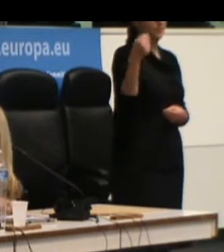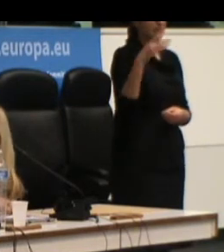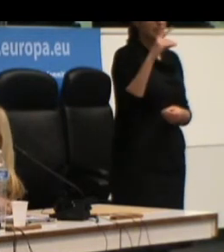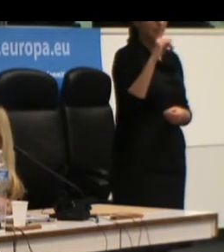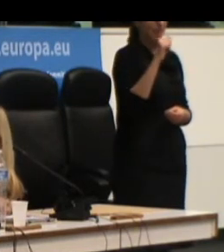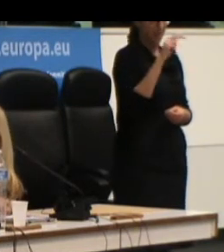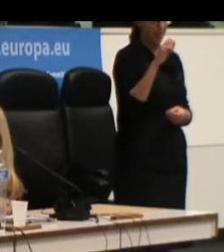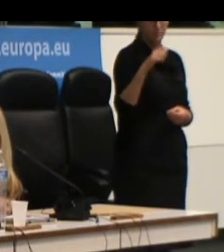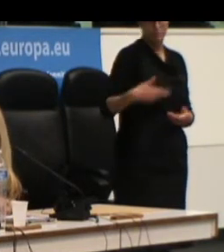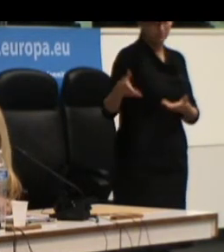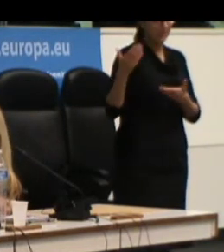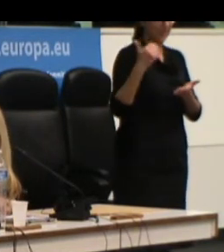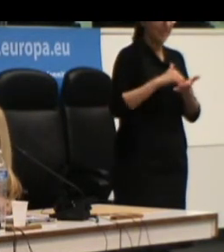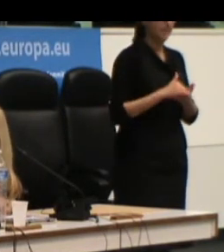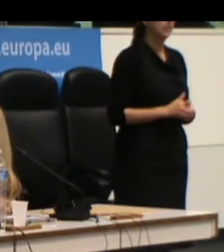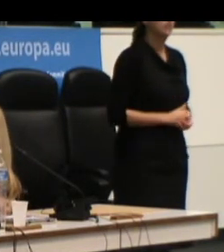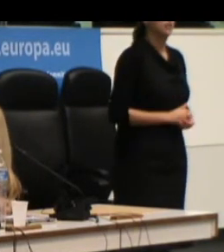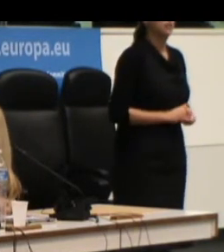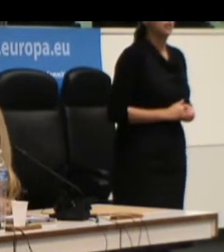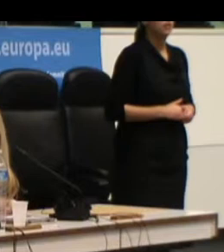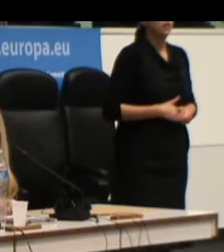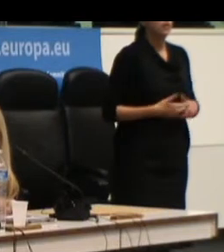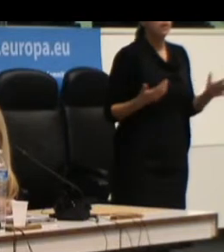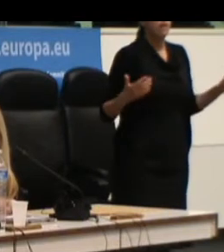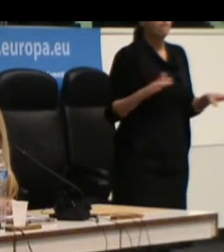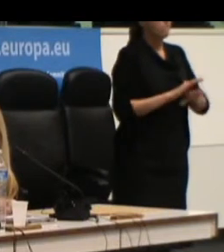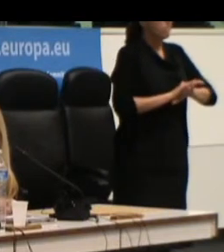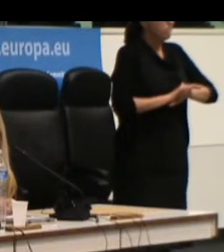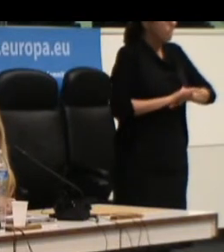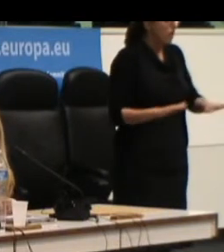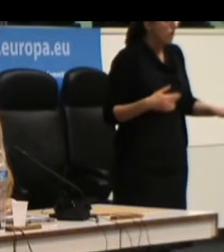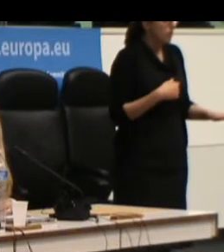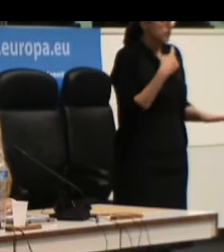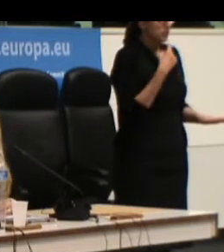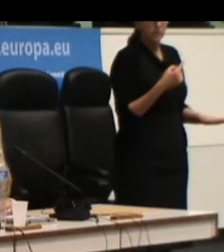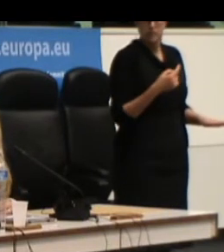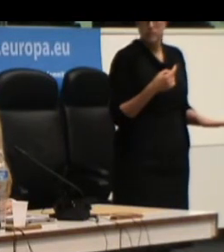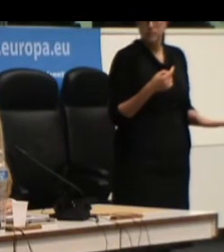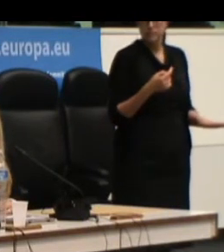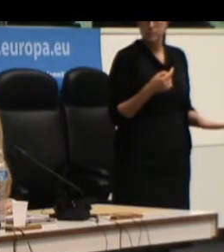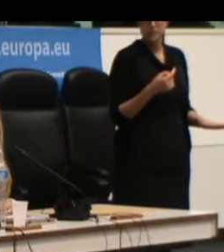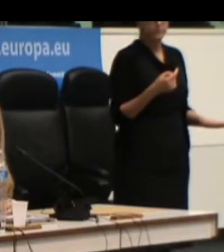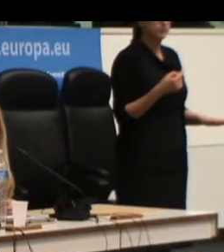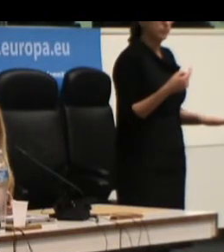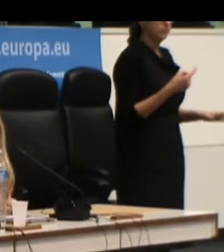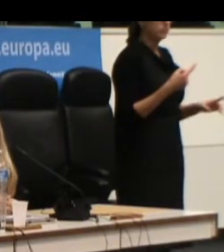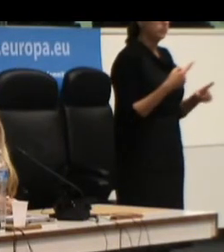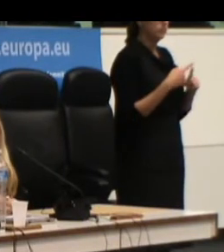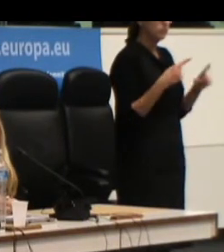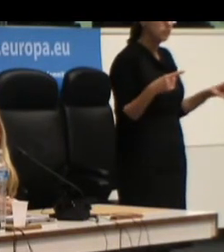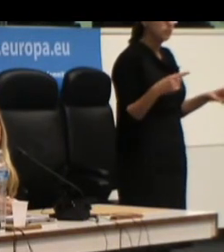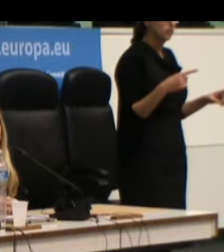I just wanted to finally say what difference ICT